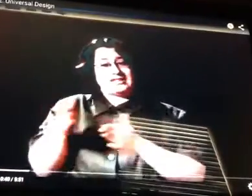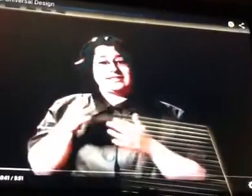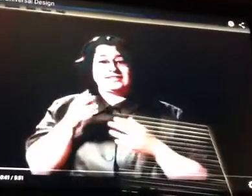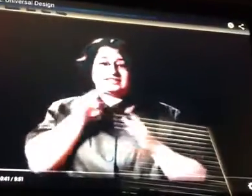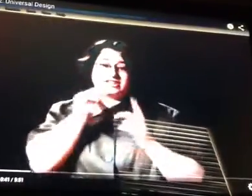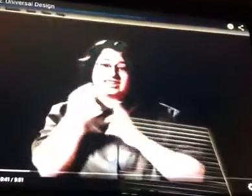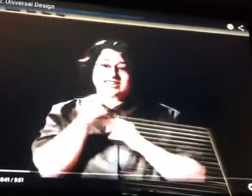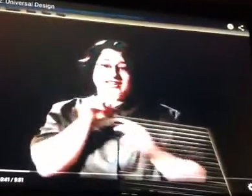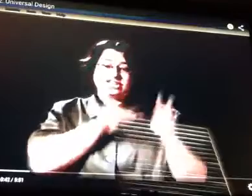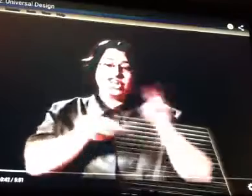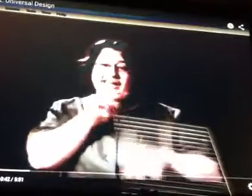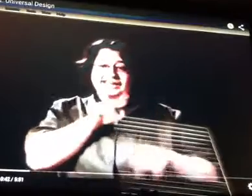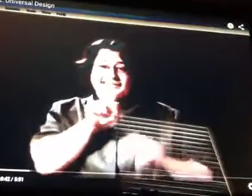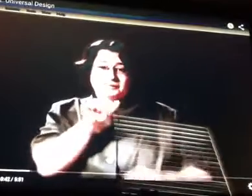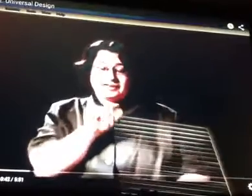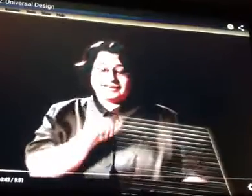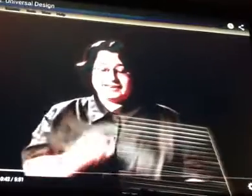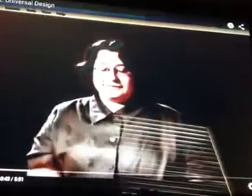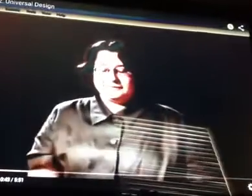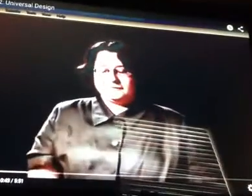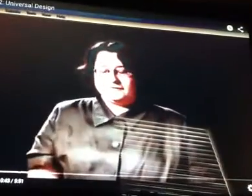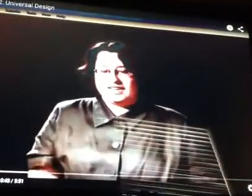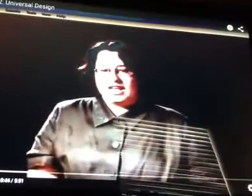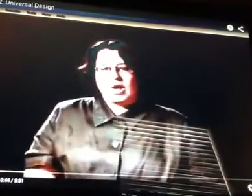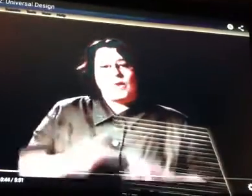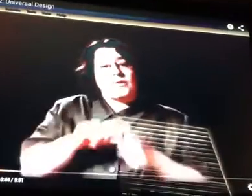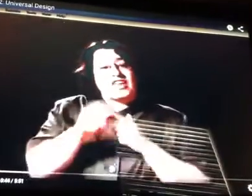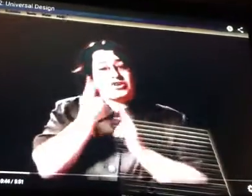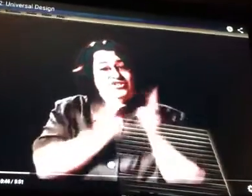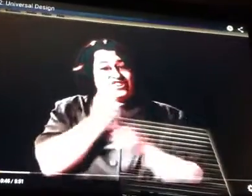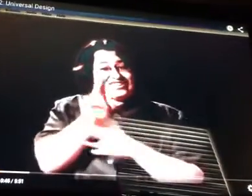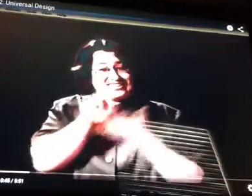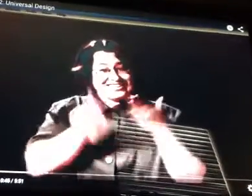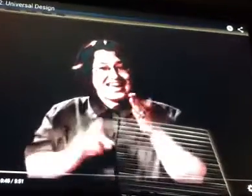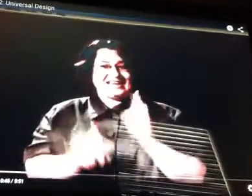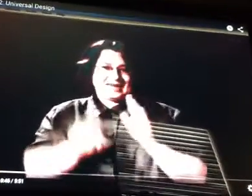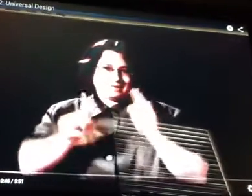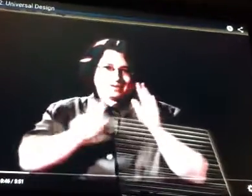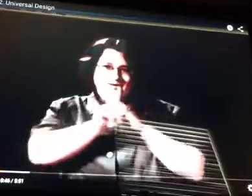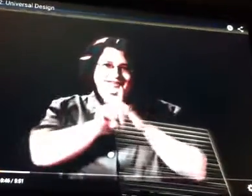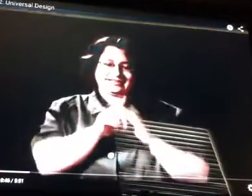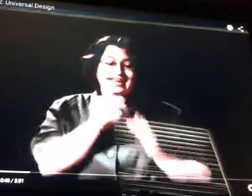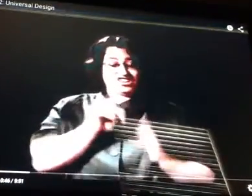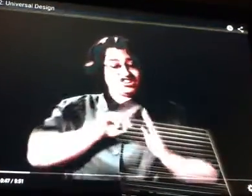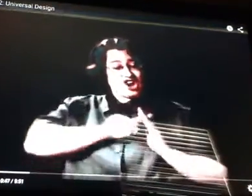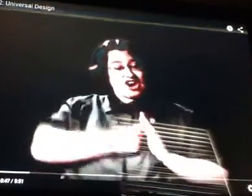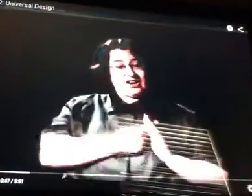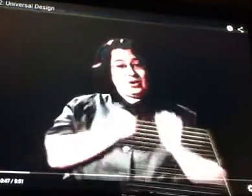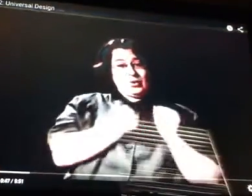model, the priorities they look at with disabilities are different, or universal design would pop up